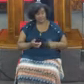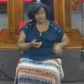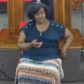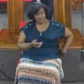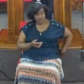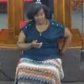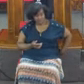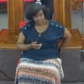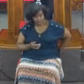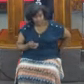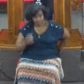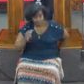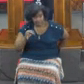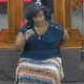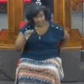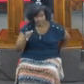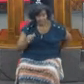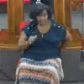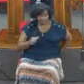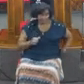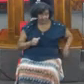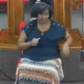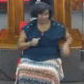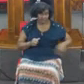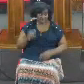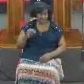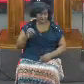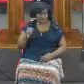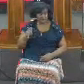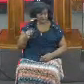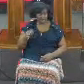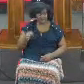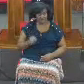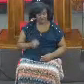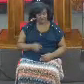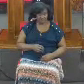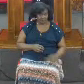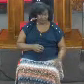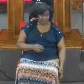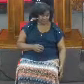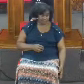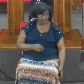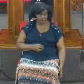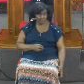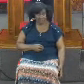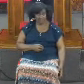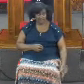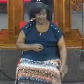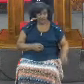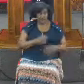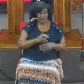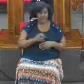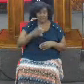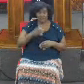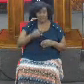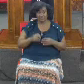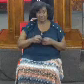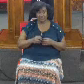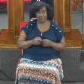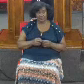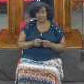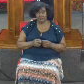I. You and I, we are without excuse. You say, why? We have the tools to be effective in spreading the